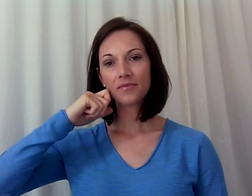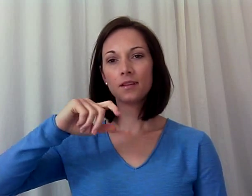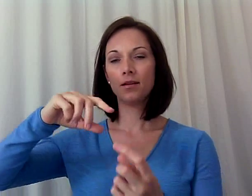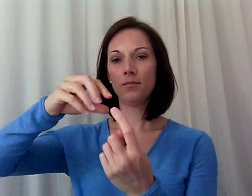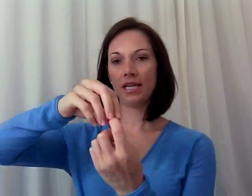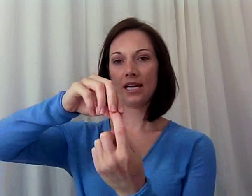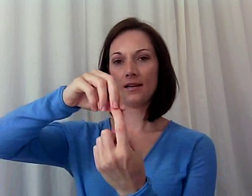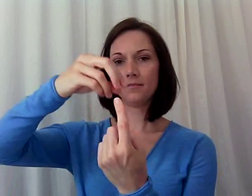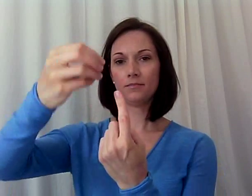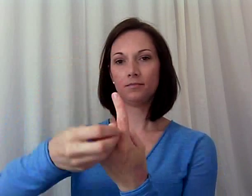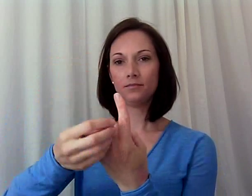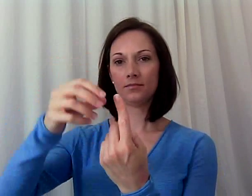banana,